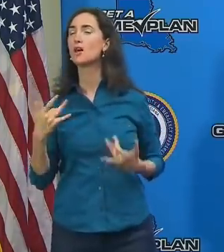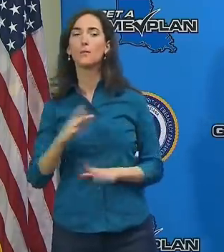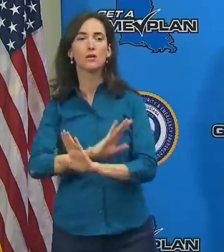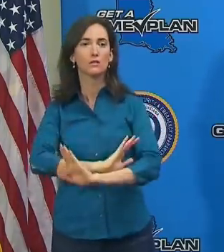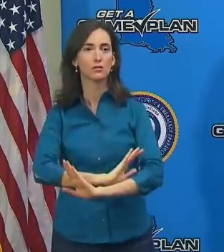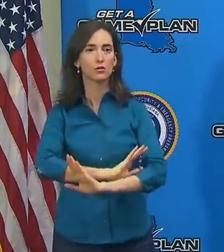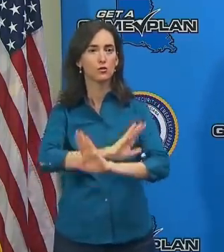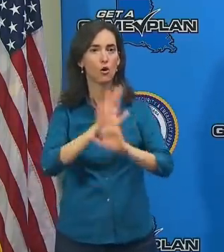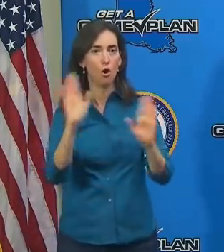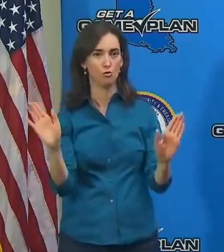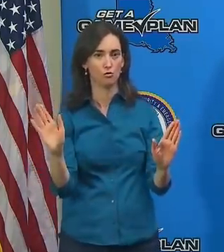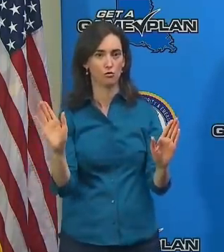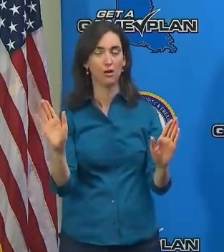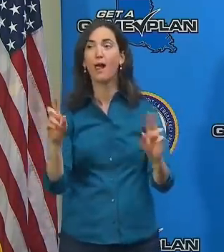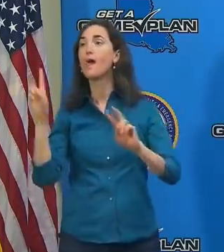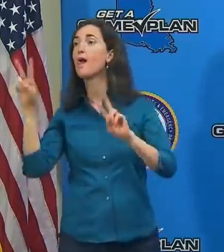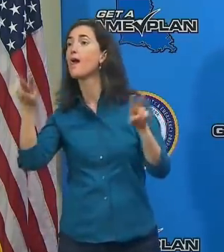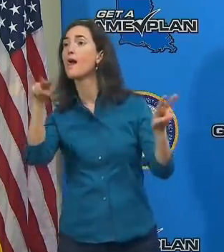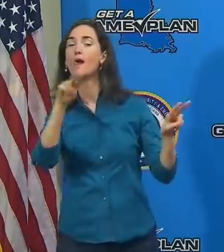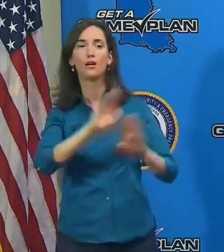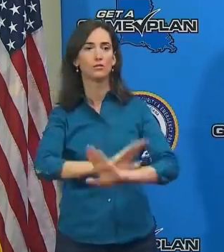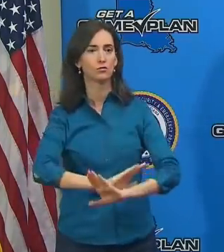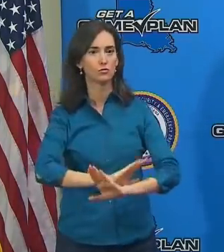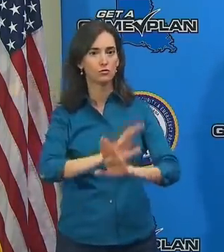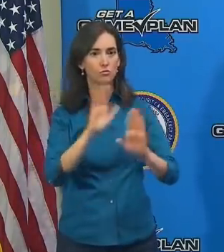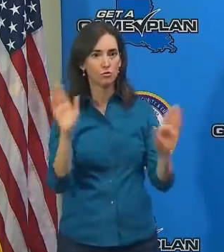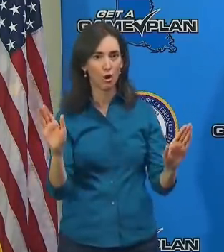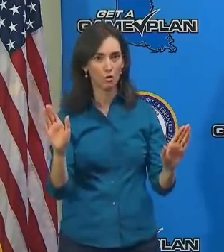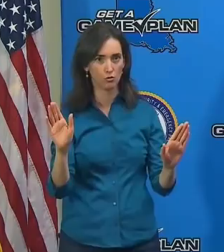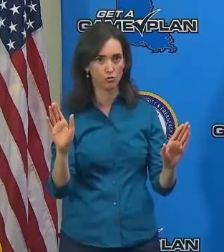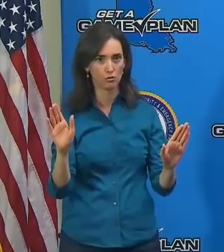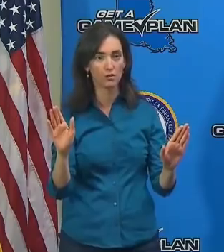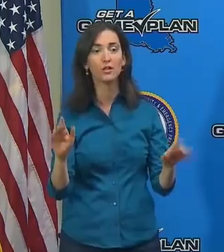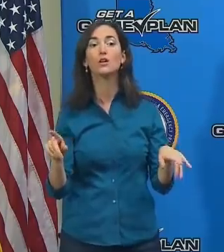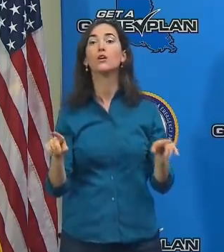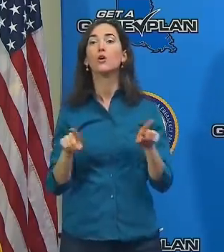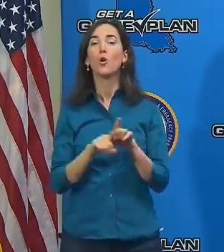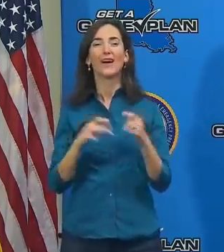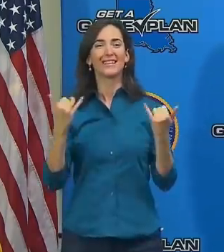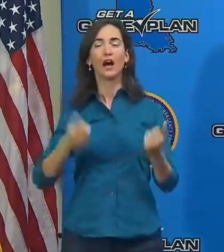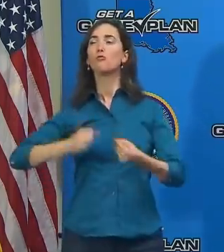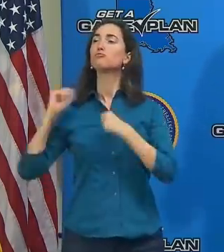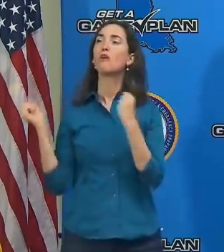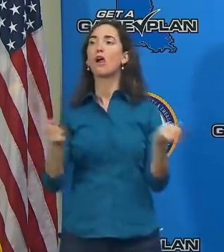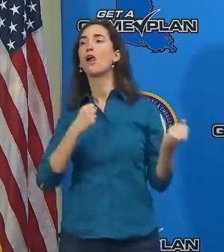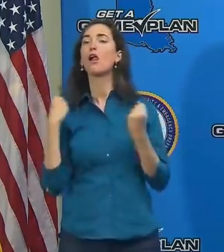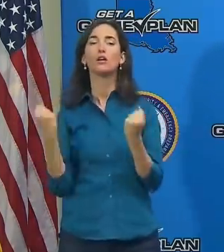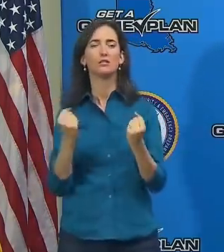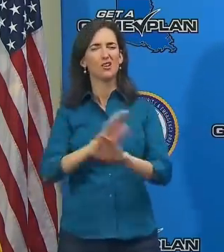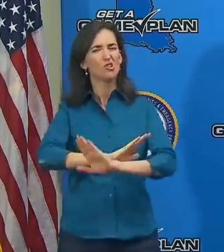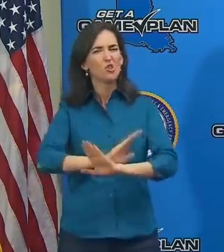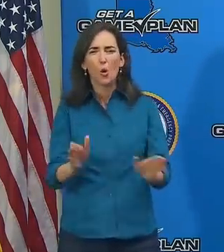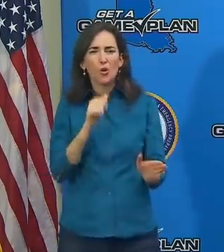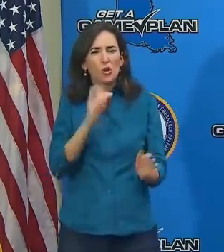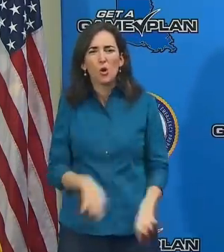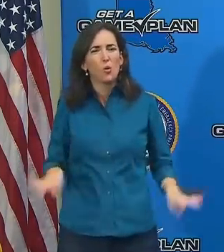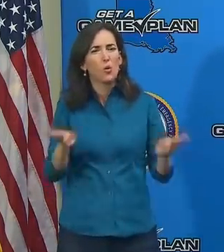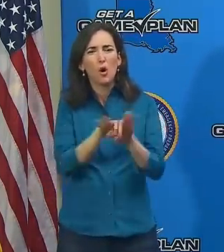sightseeing. And for goodness sake, don't drive around right now. It just isn't worth it.